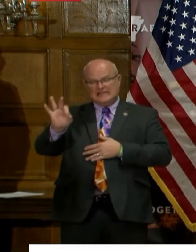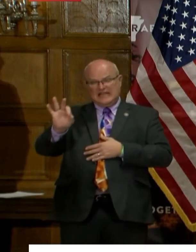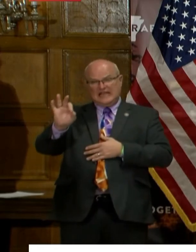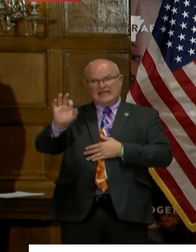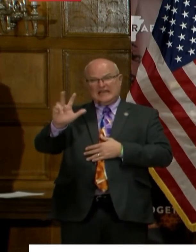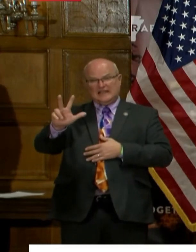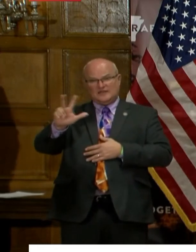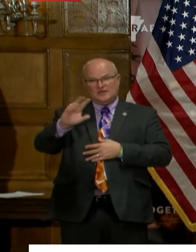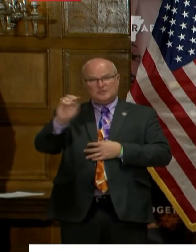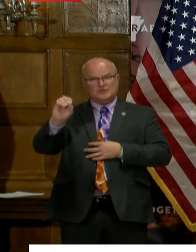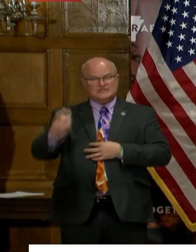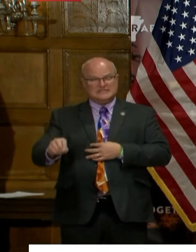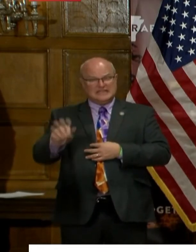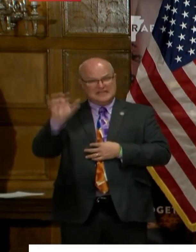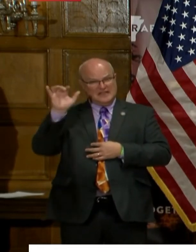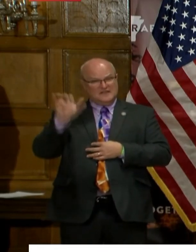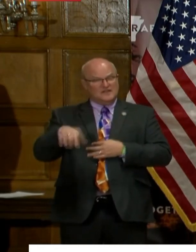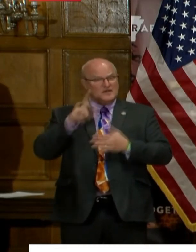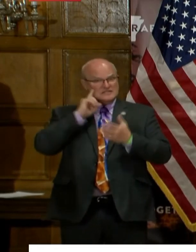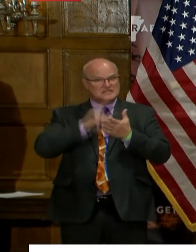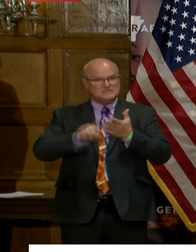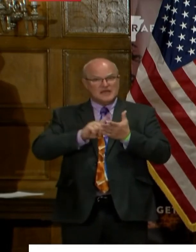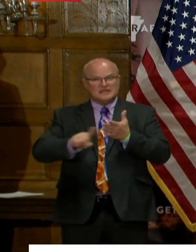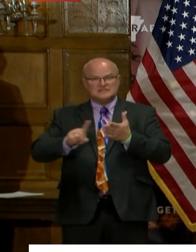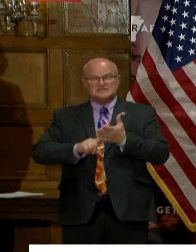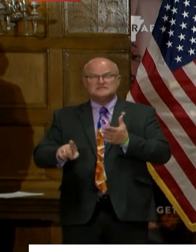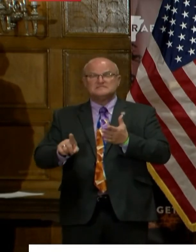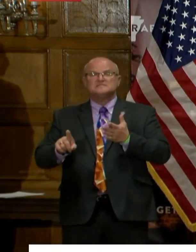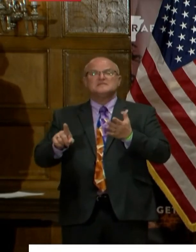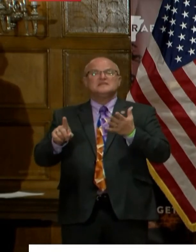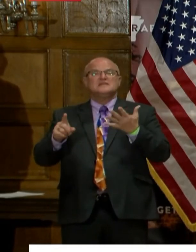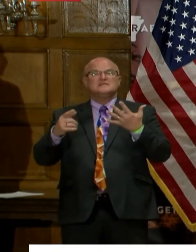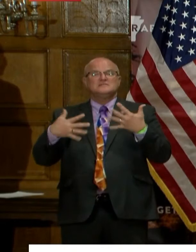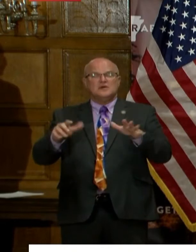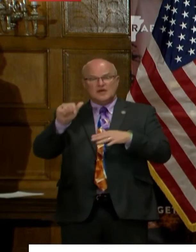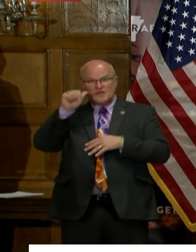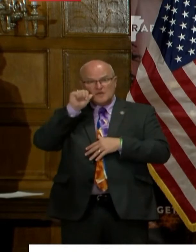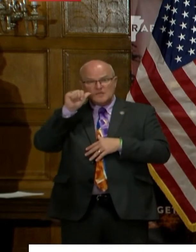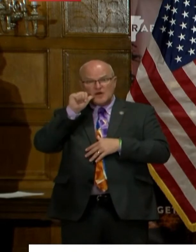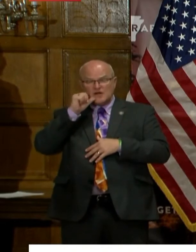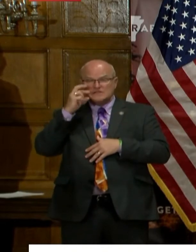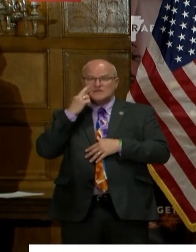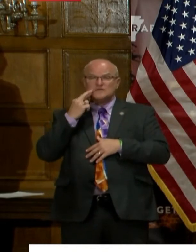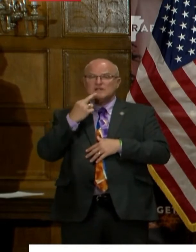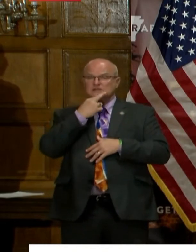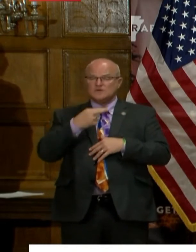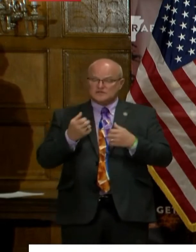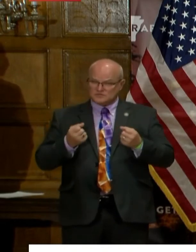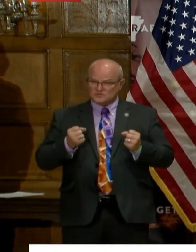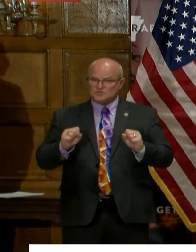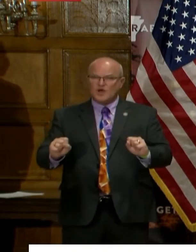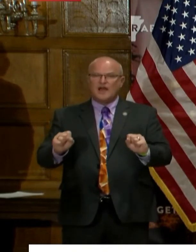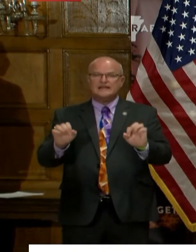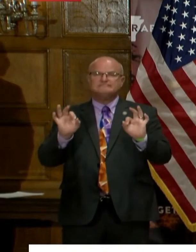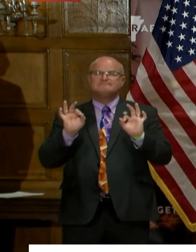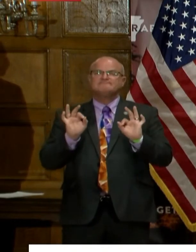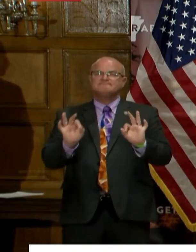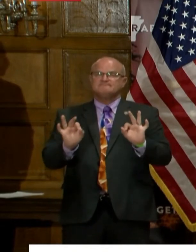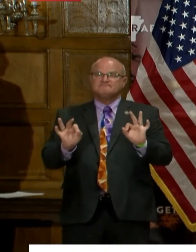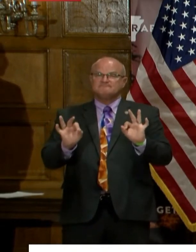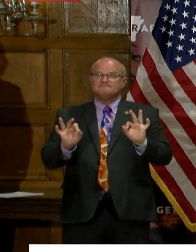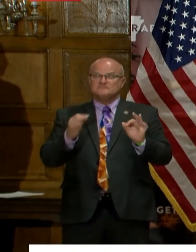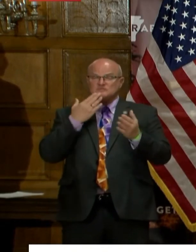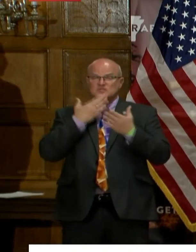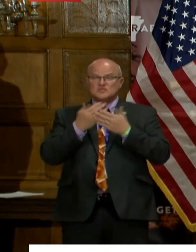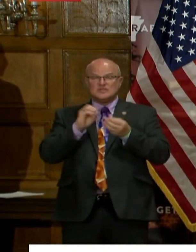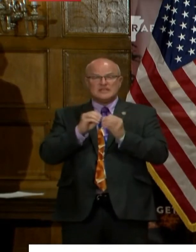93% of those inspections have proved that the bars and the restaurants are trying. It's a good